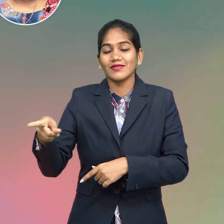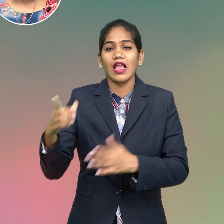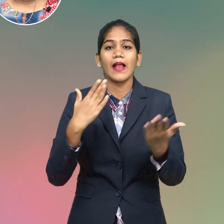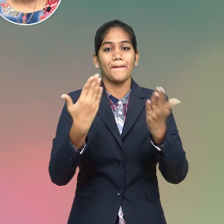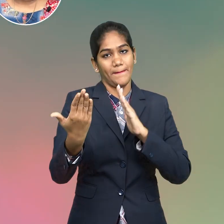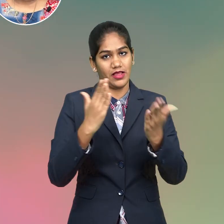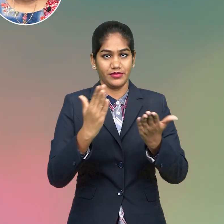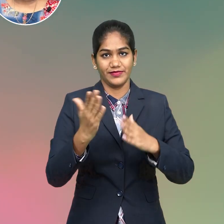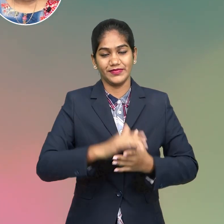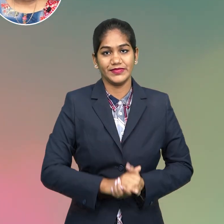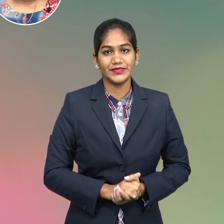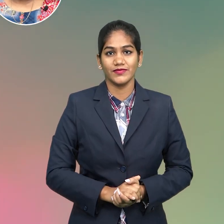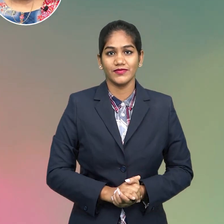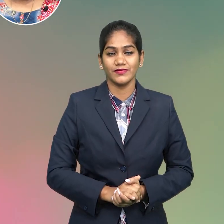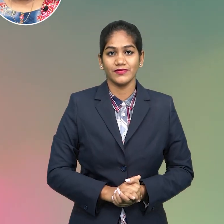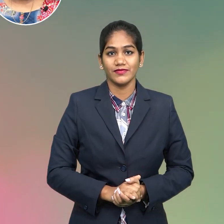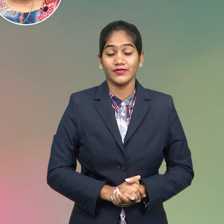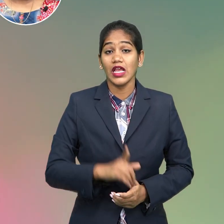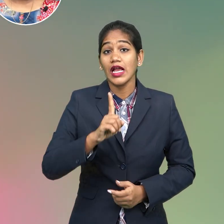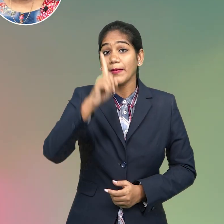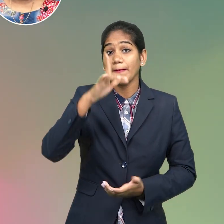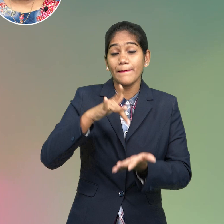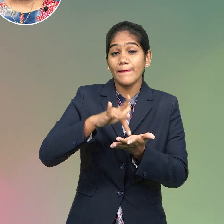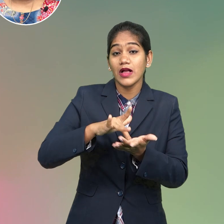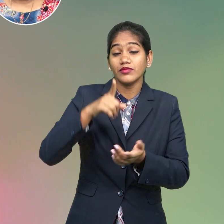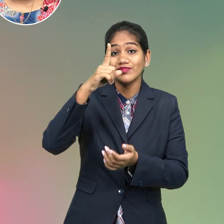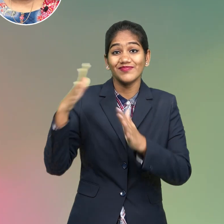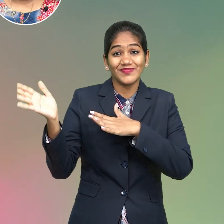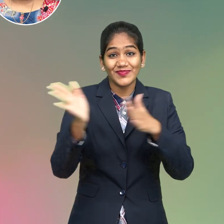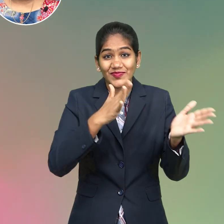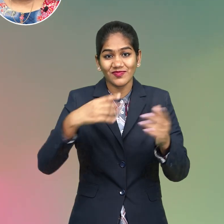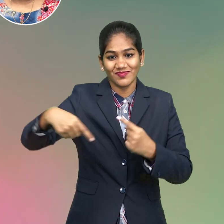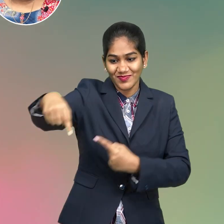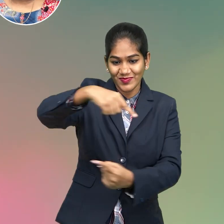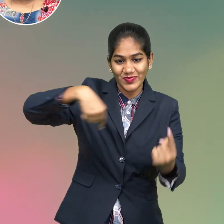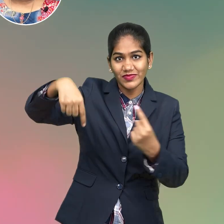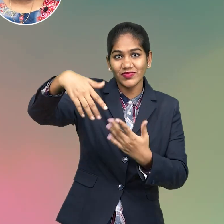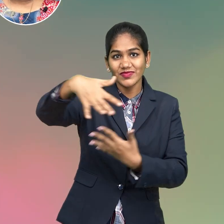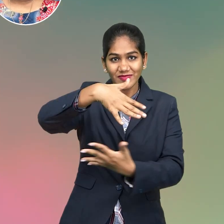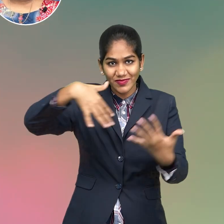Upper atmospheric circulation.